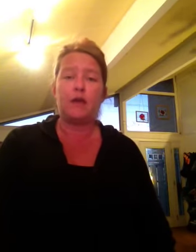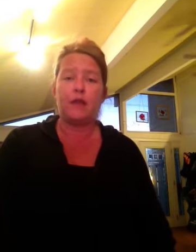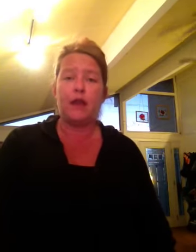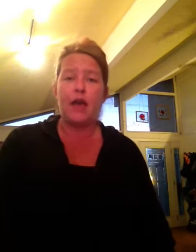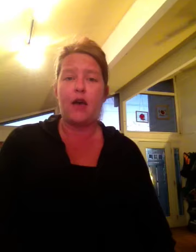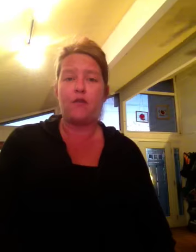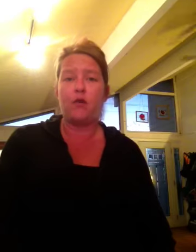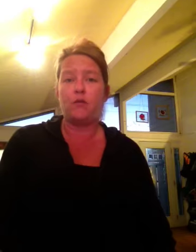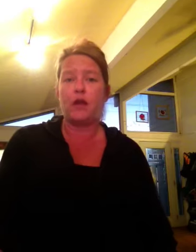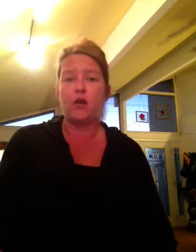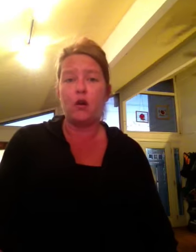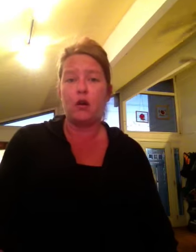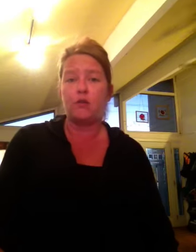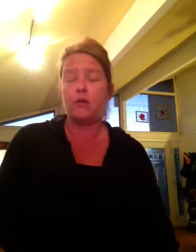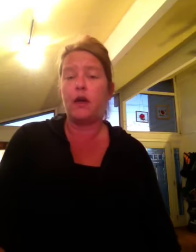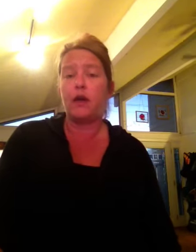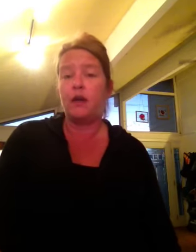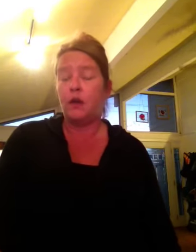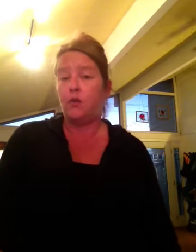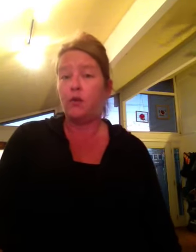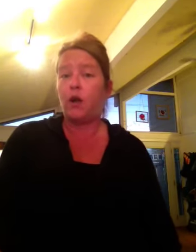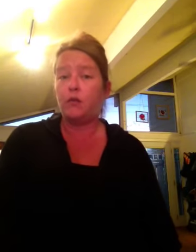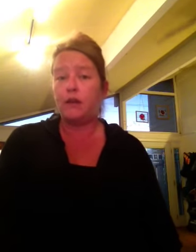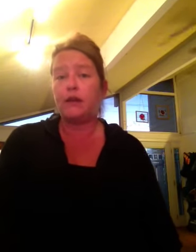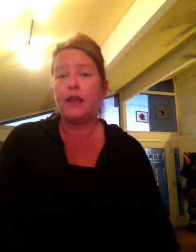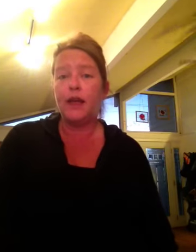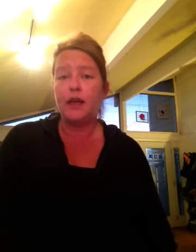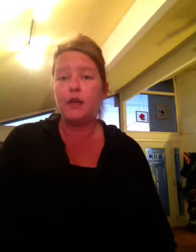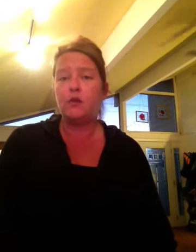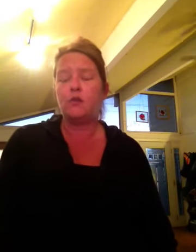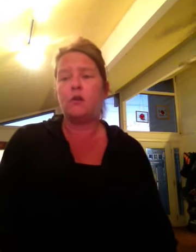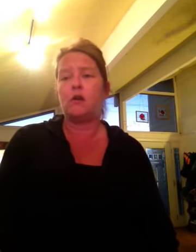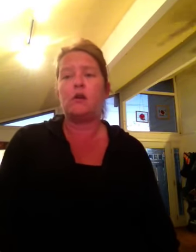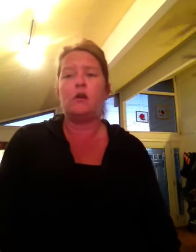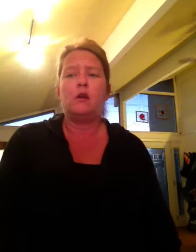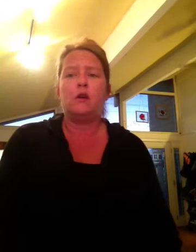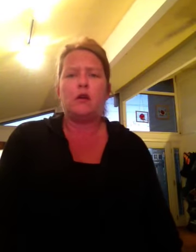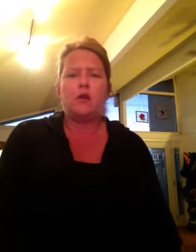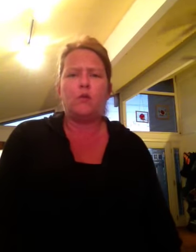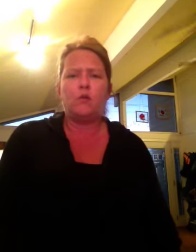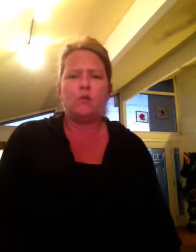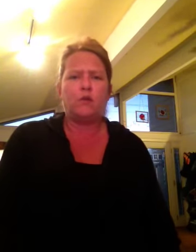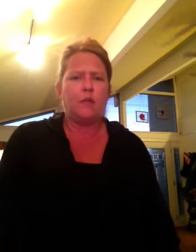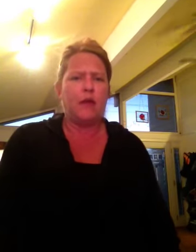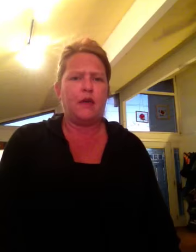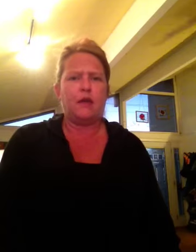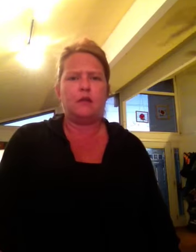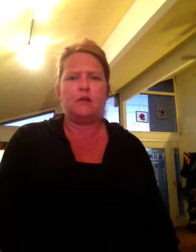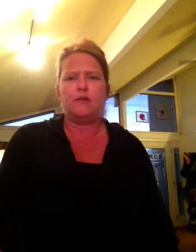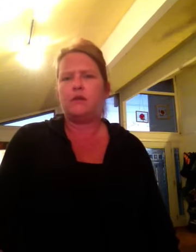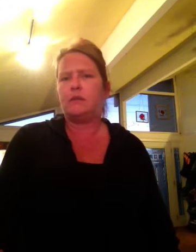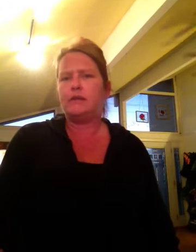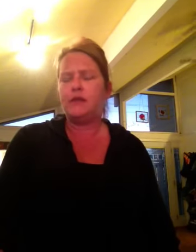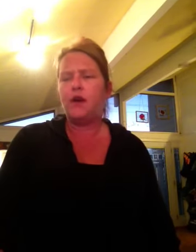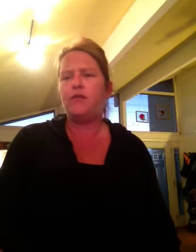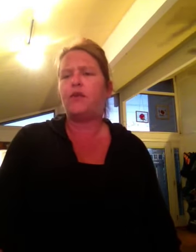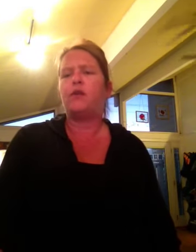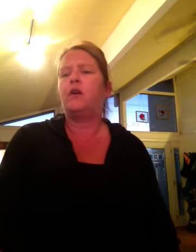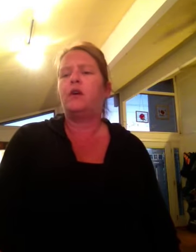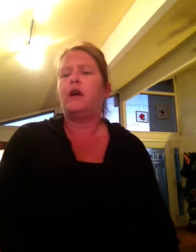that I have on my card. Will the card be declined, or do I pay that difference myself, or how